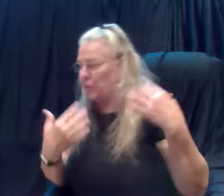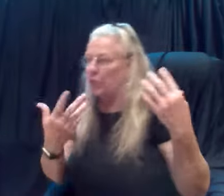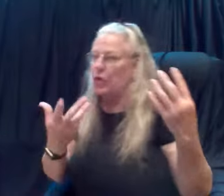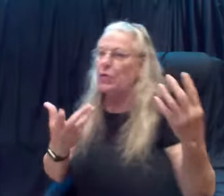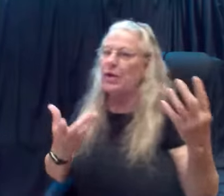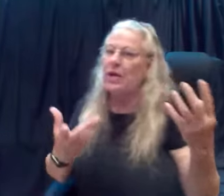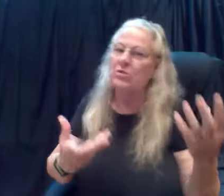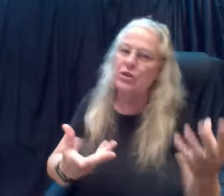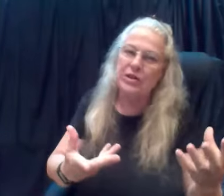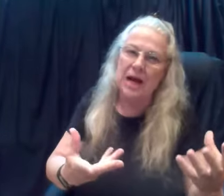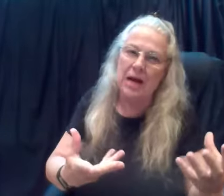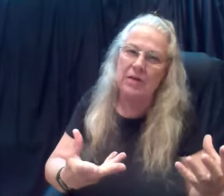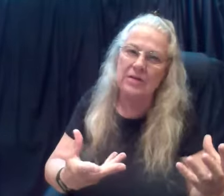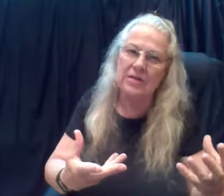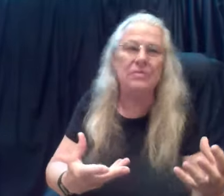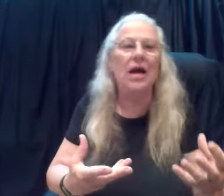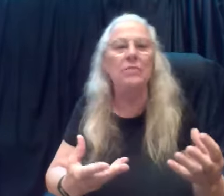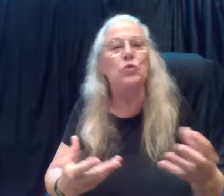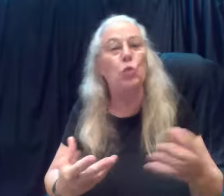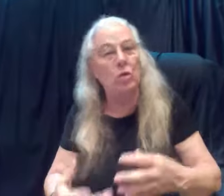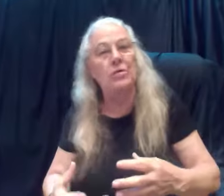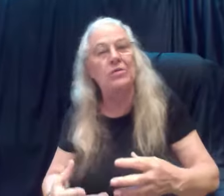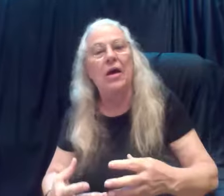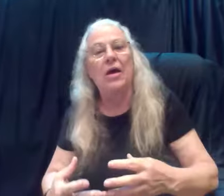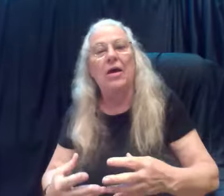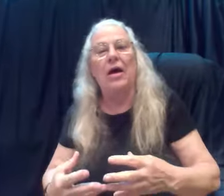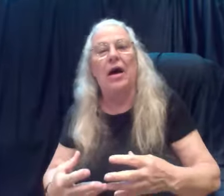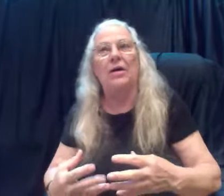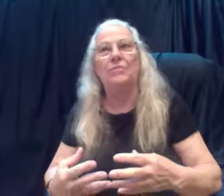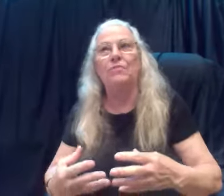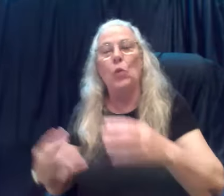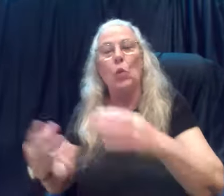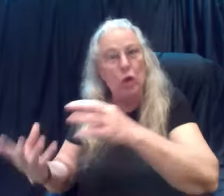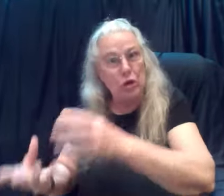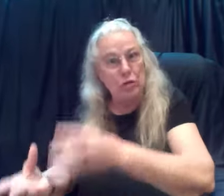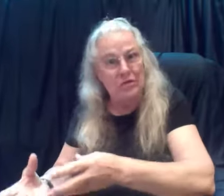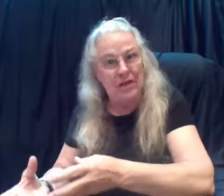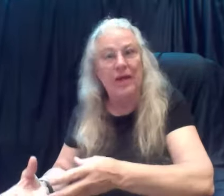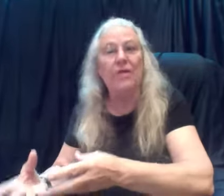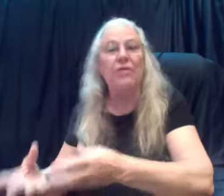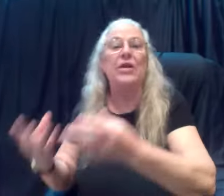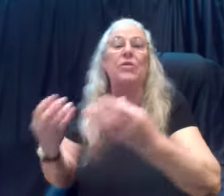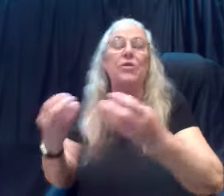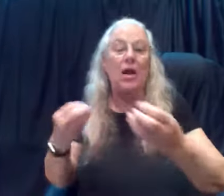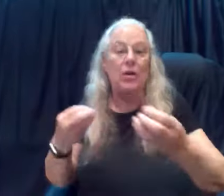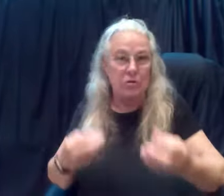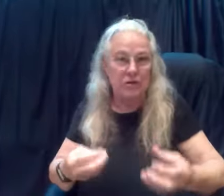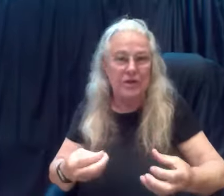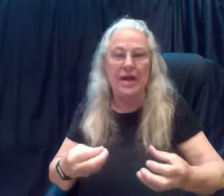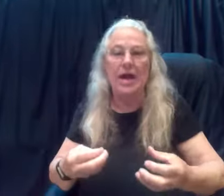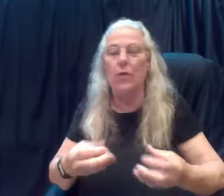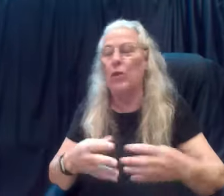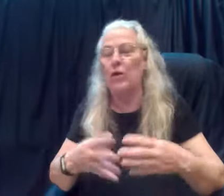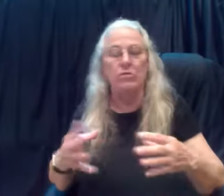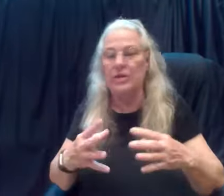can understand that sometimes words were used there that are not used today. We use different